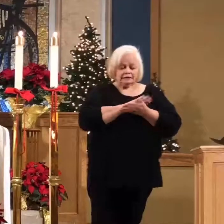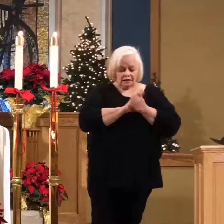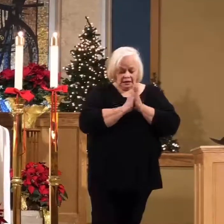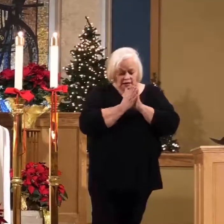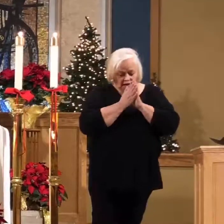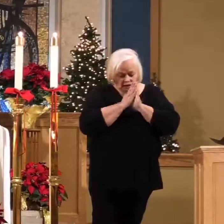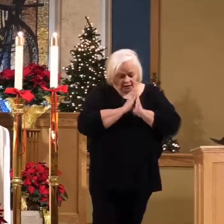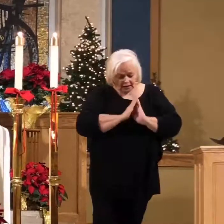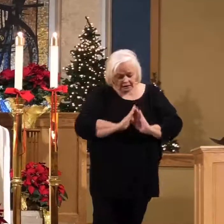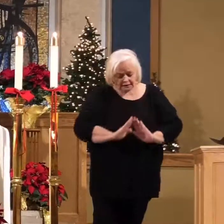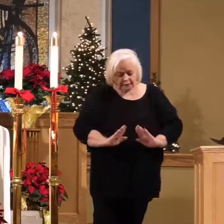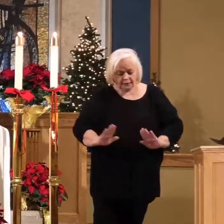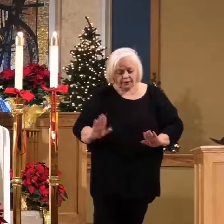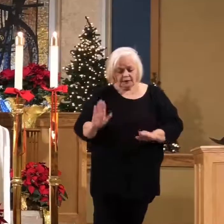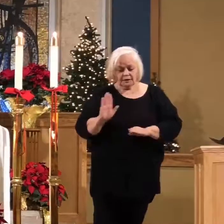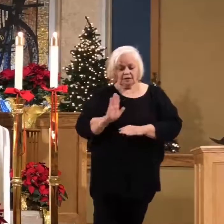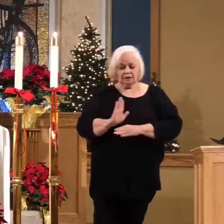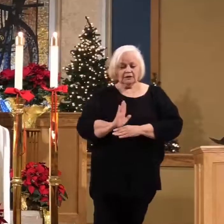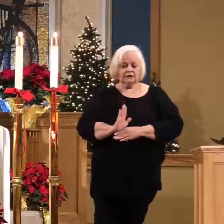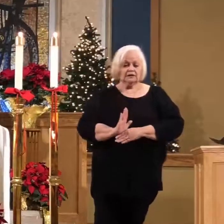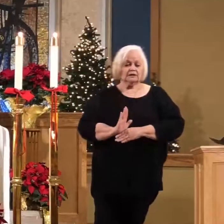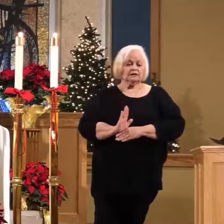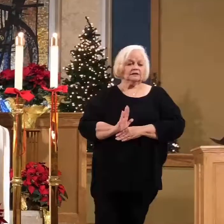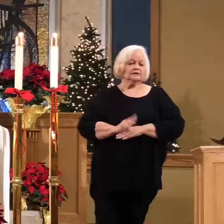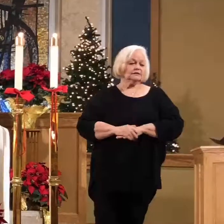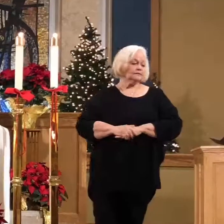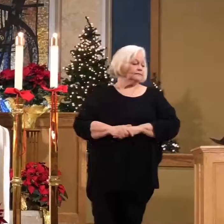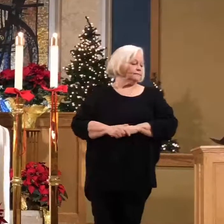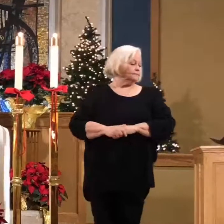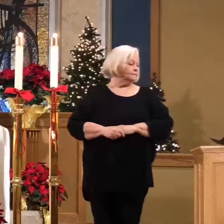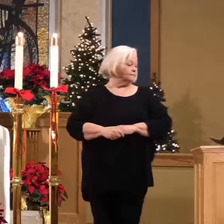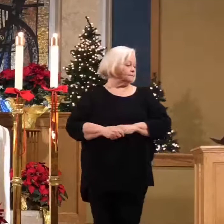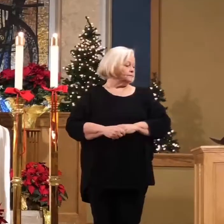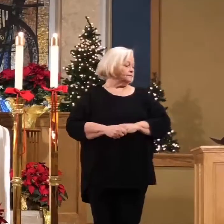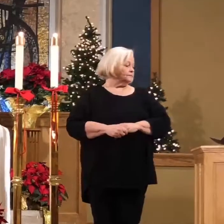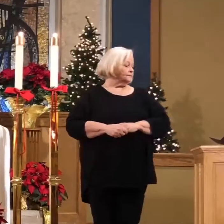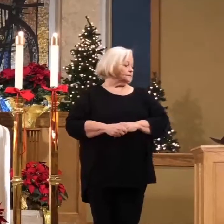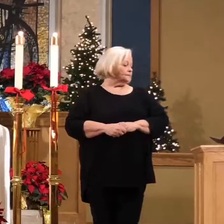Grant us peace.